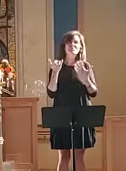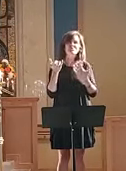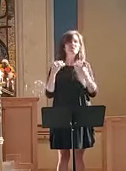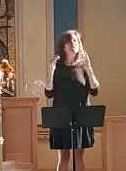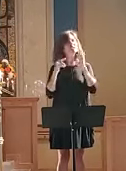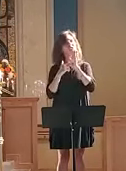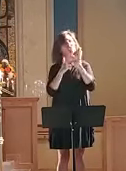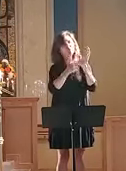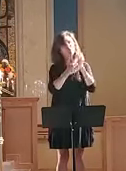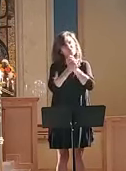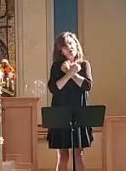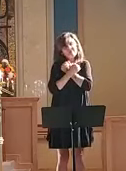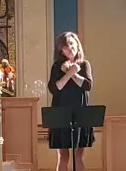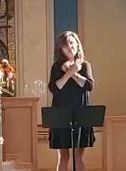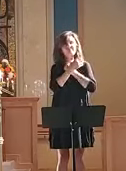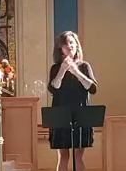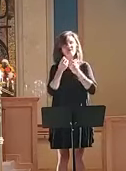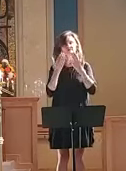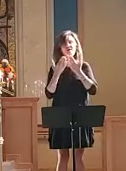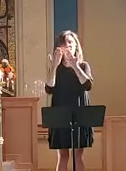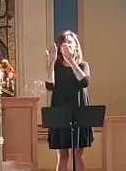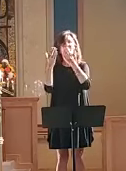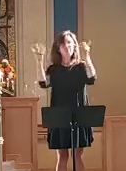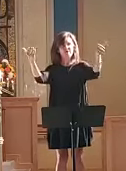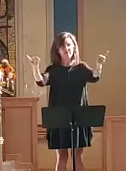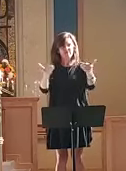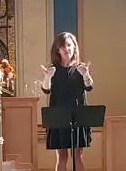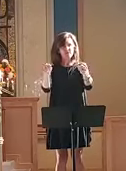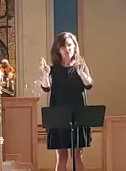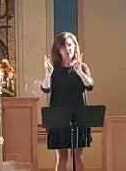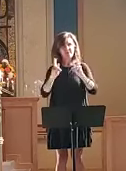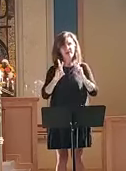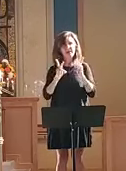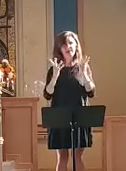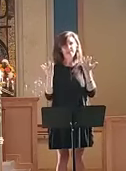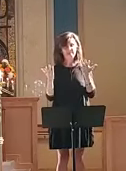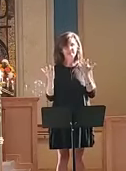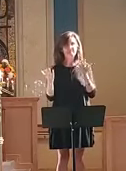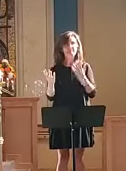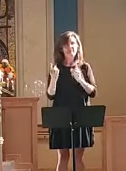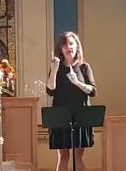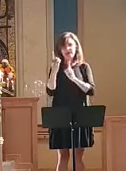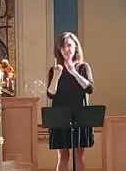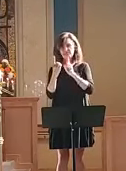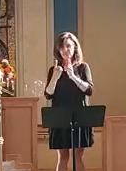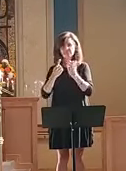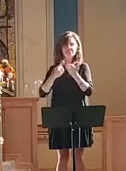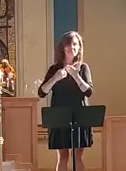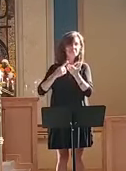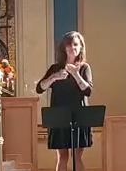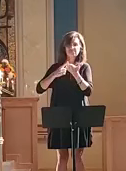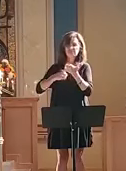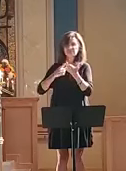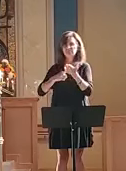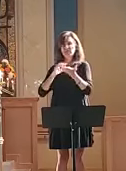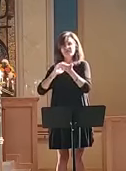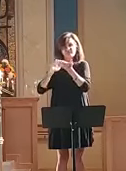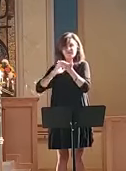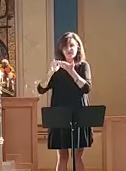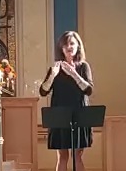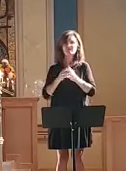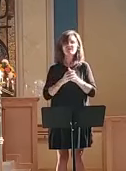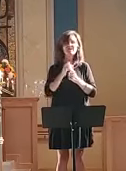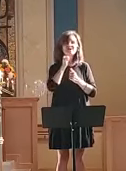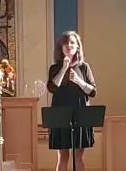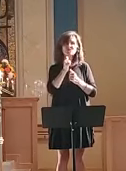charity, and you still offer an invitation to come back. You don't treat them as if they're outcasts